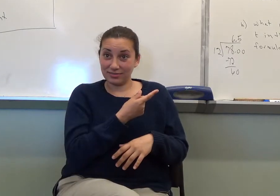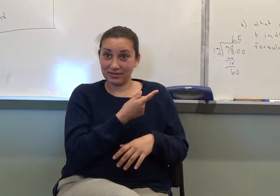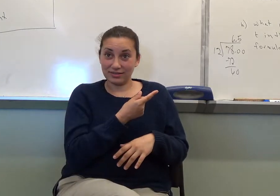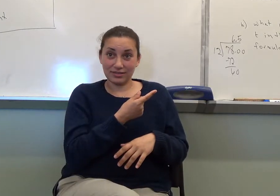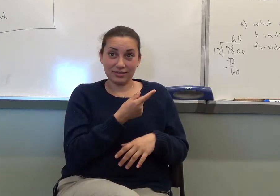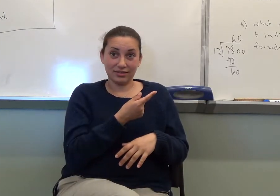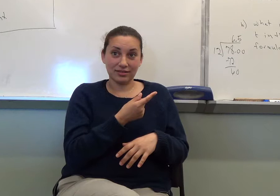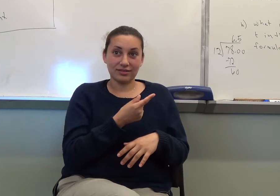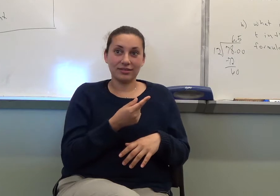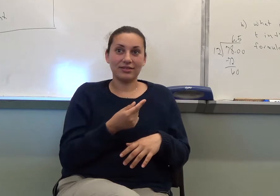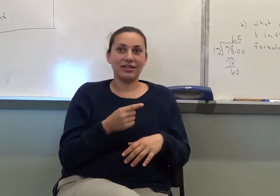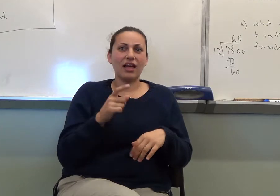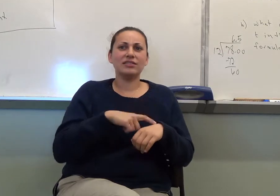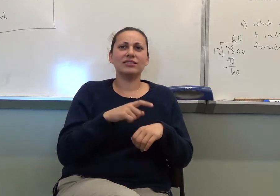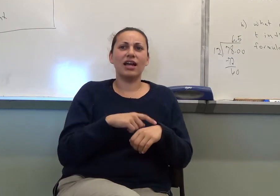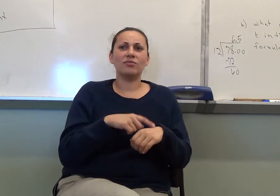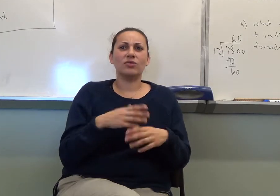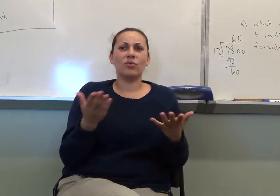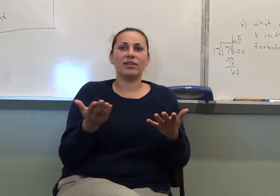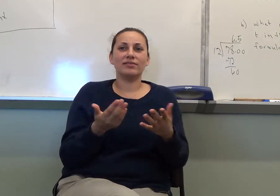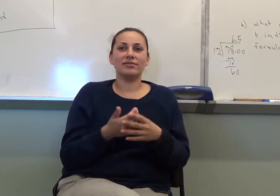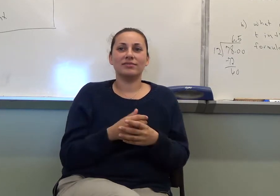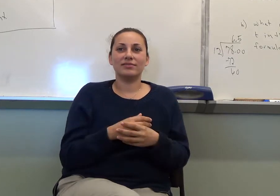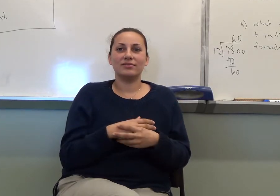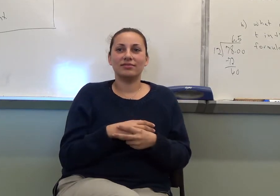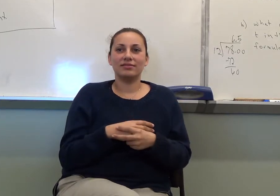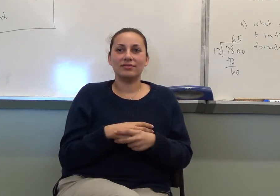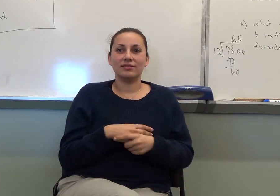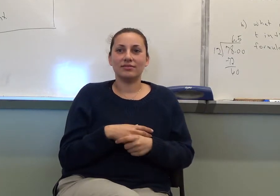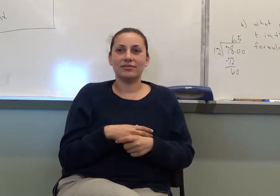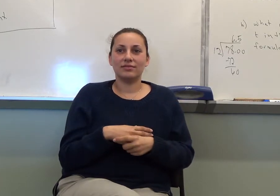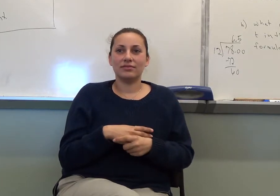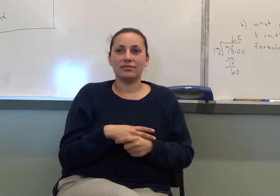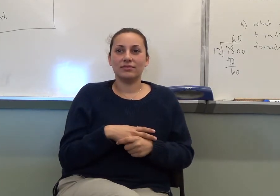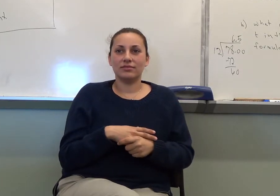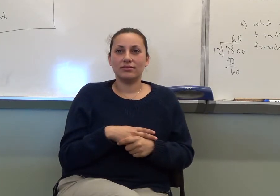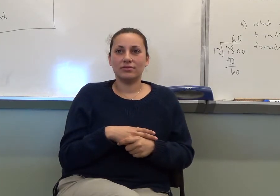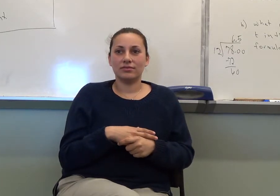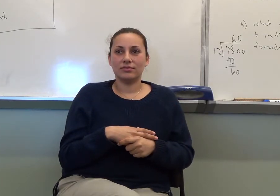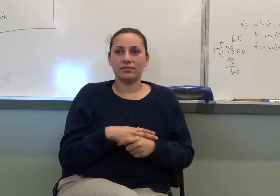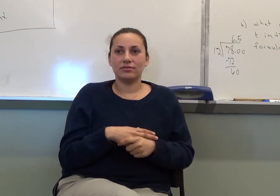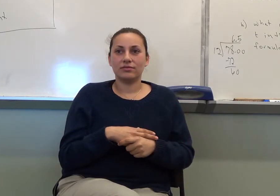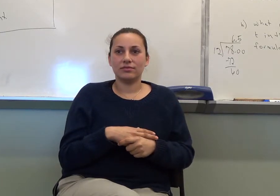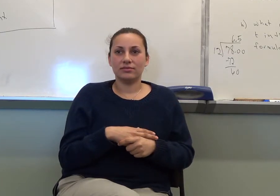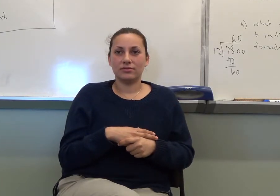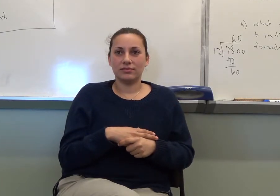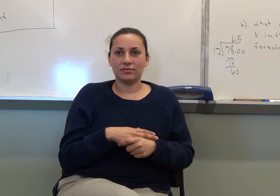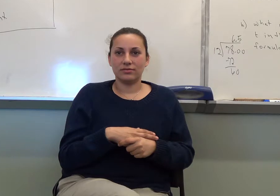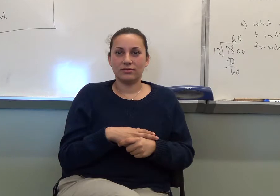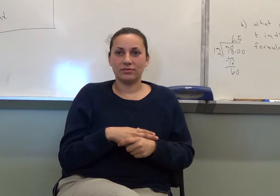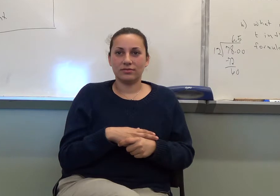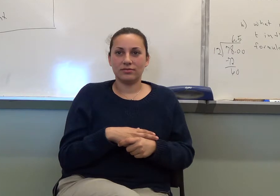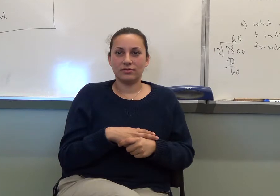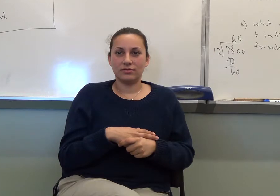where it'll come out to be a terminating decimal, not a repeating decimal. Yeah. Okay? But you would have to round it off if you got a